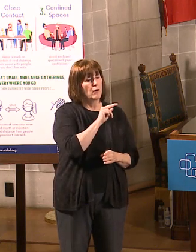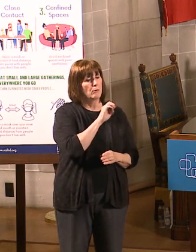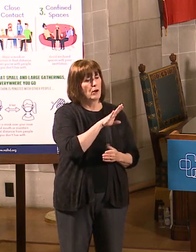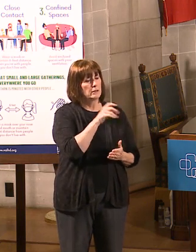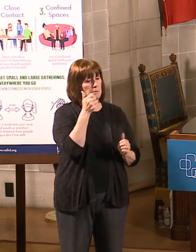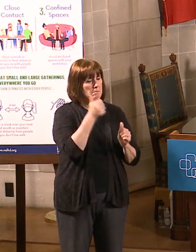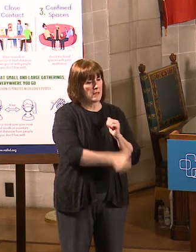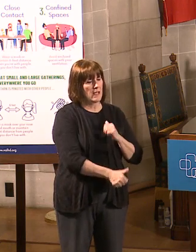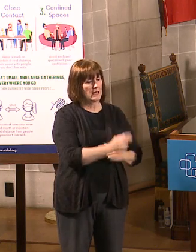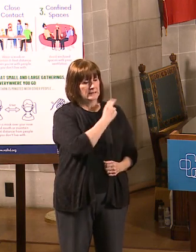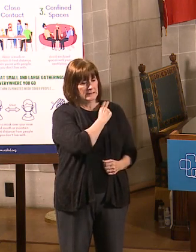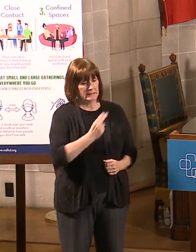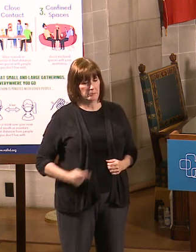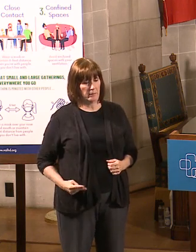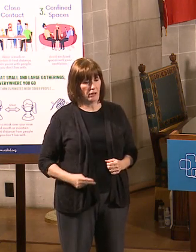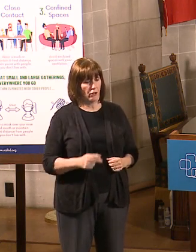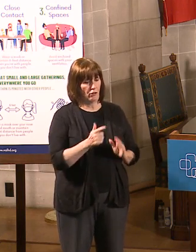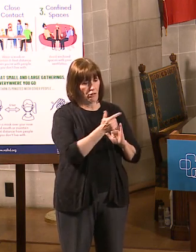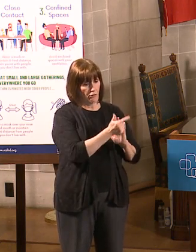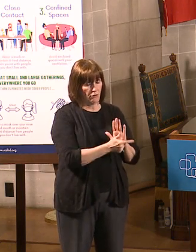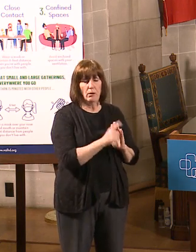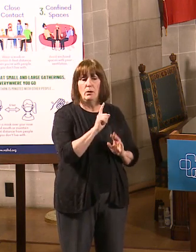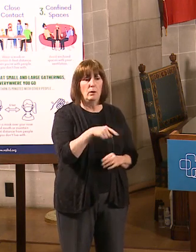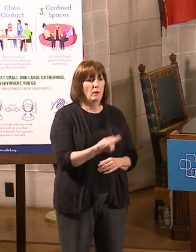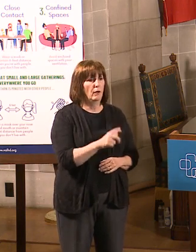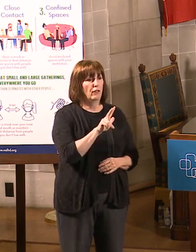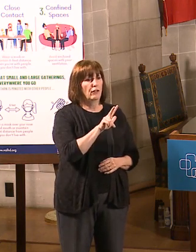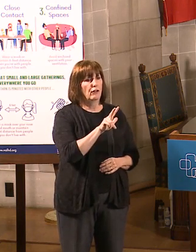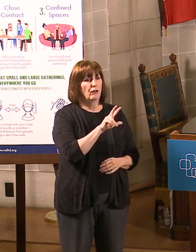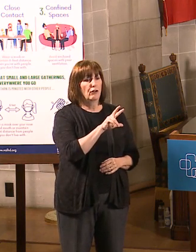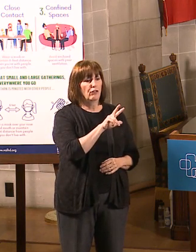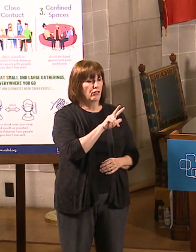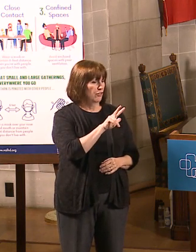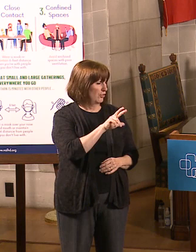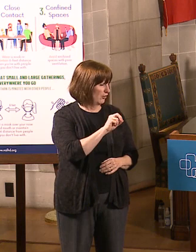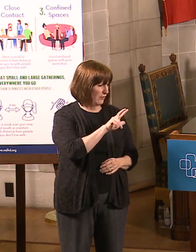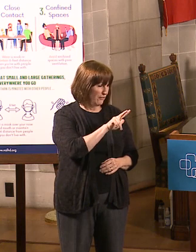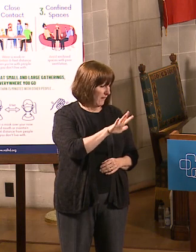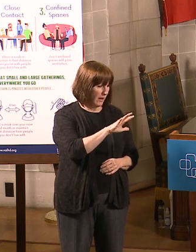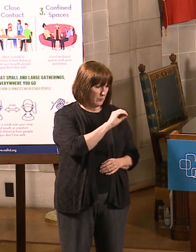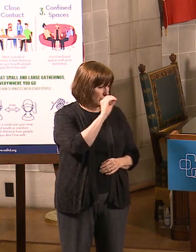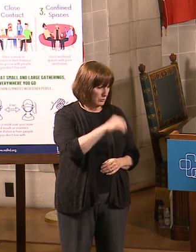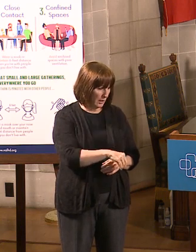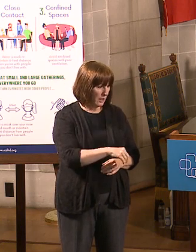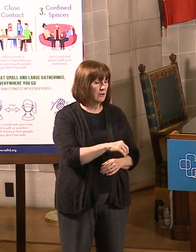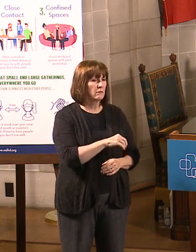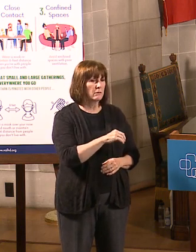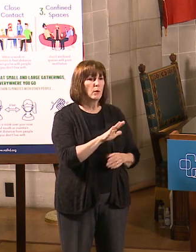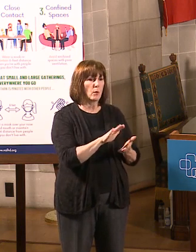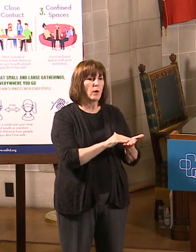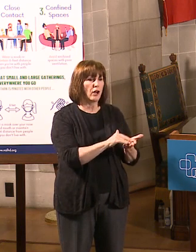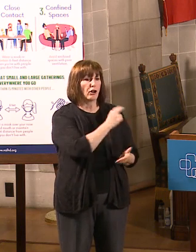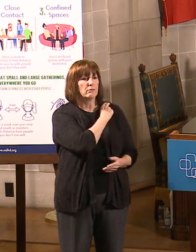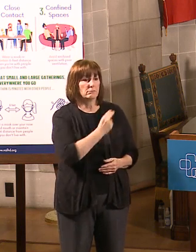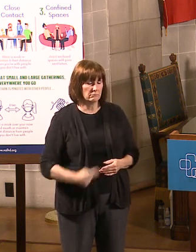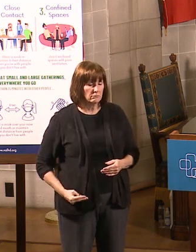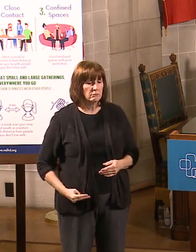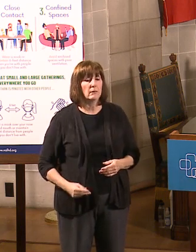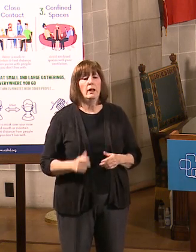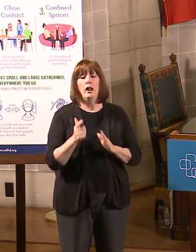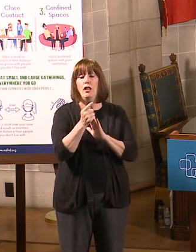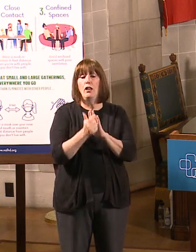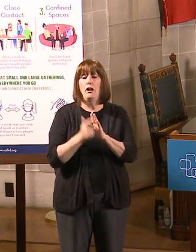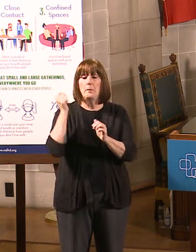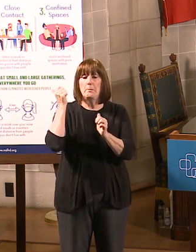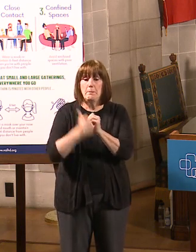law, only 30% of drivers in Nebraska were wearing seatbelts. But just a few months after the law went into effect, it went up to